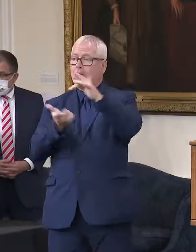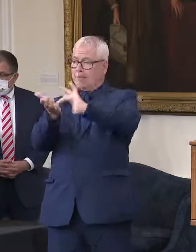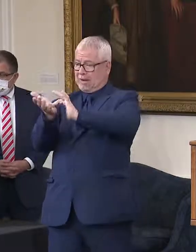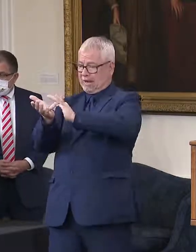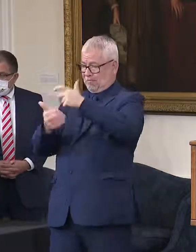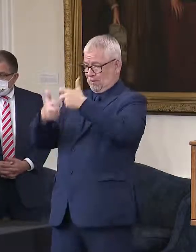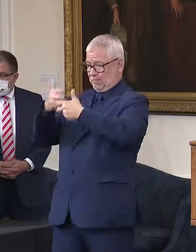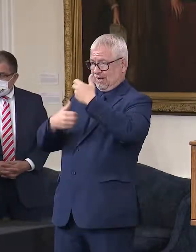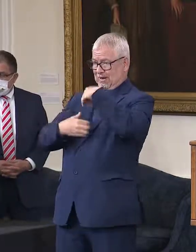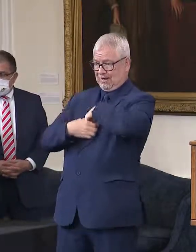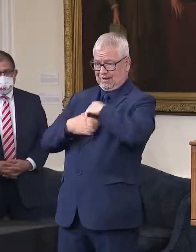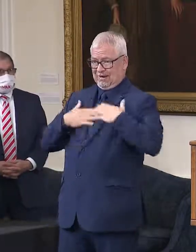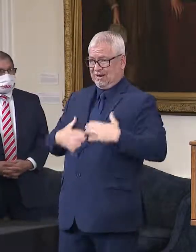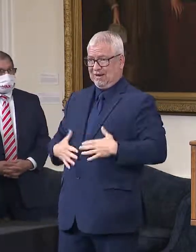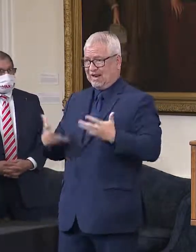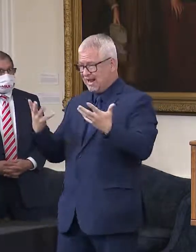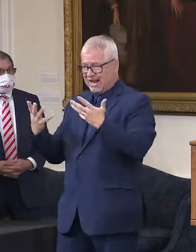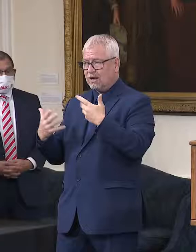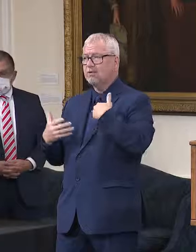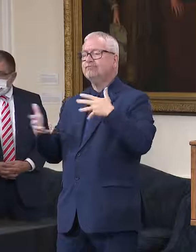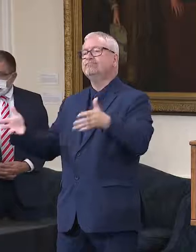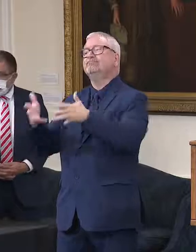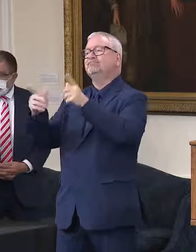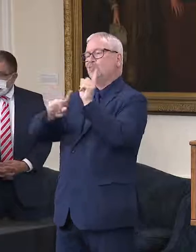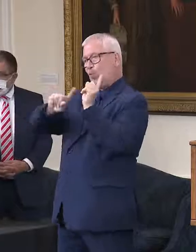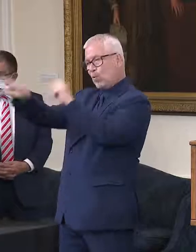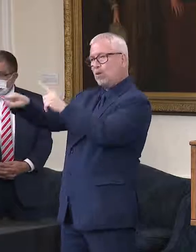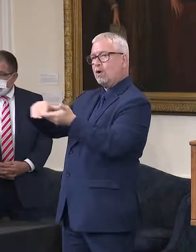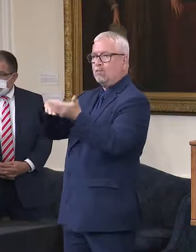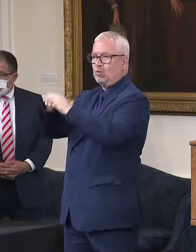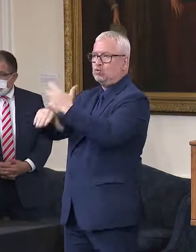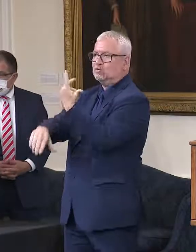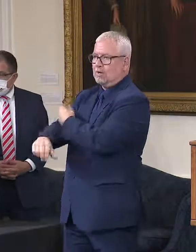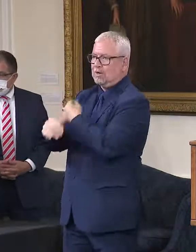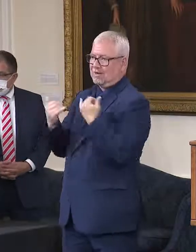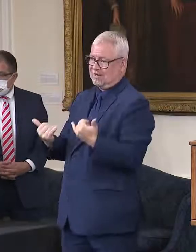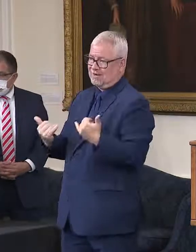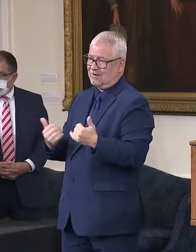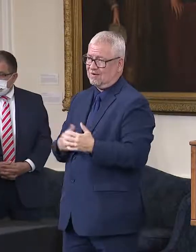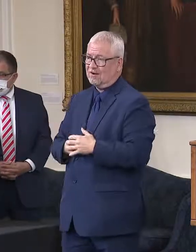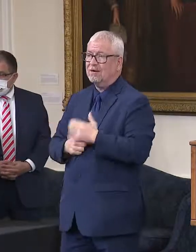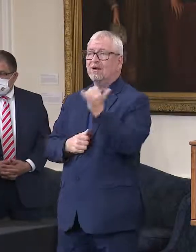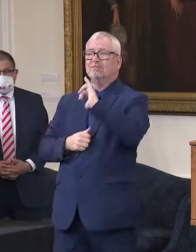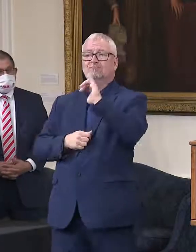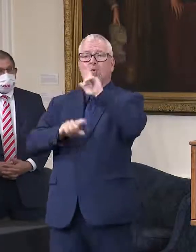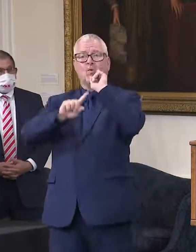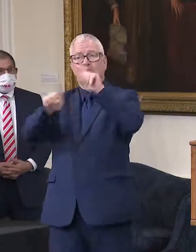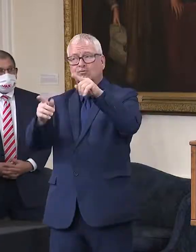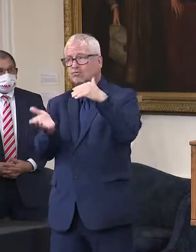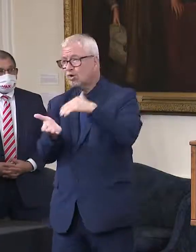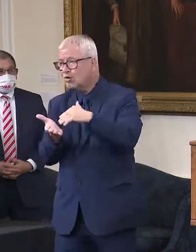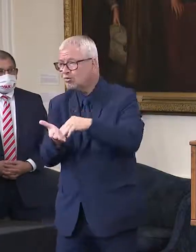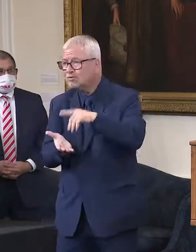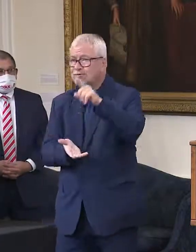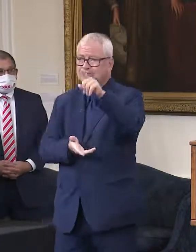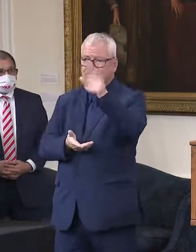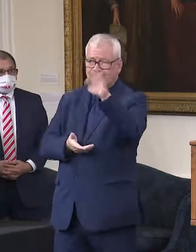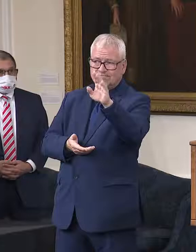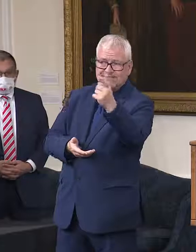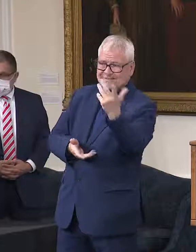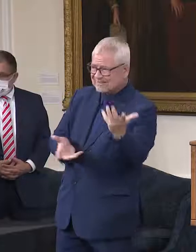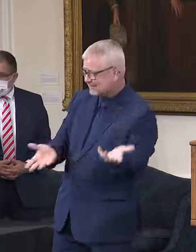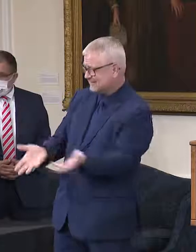possible. They have also directed doctors and other providers to conduct aggressive outreach to their